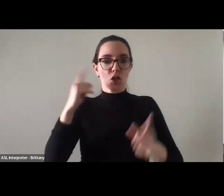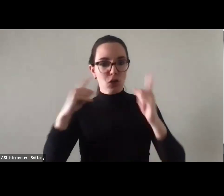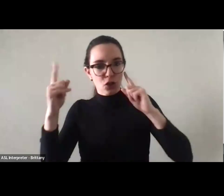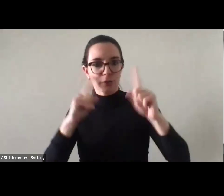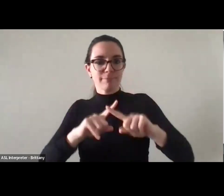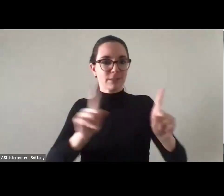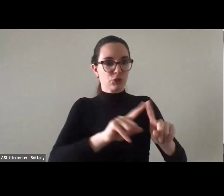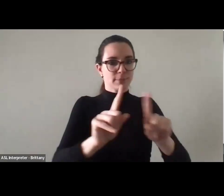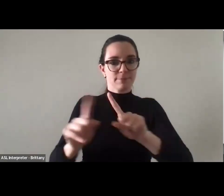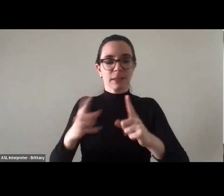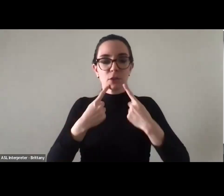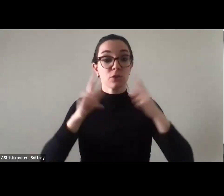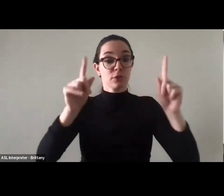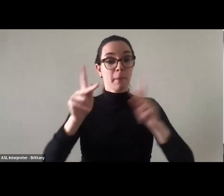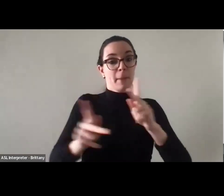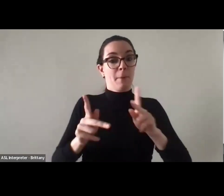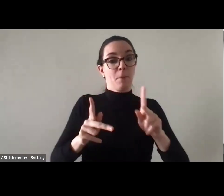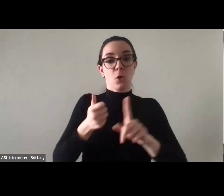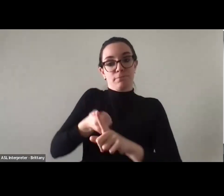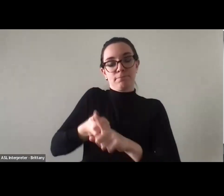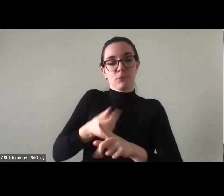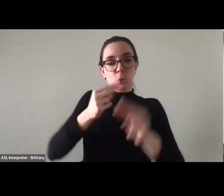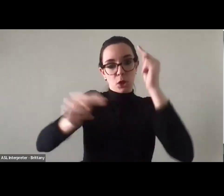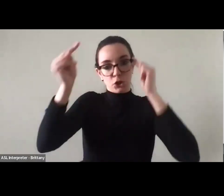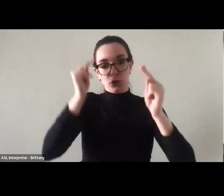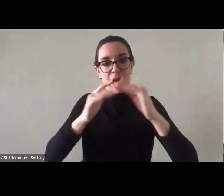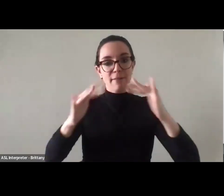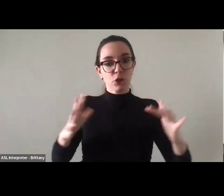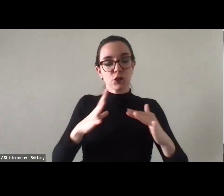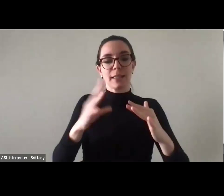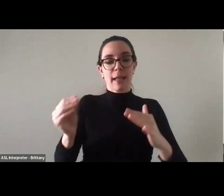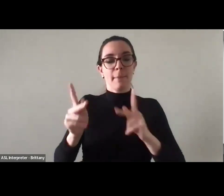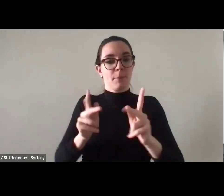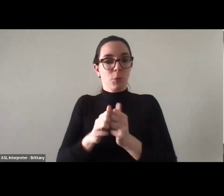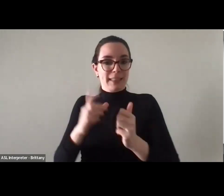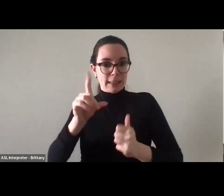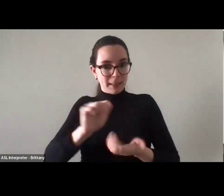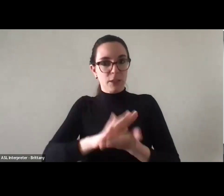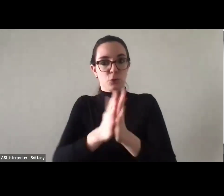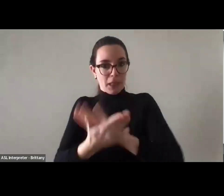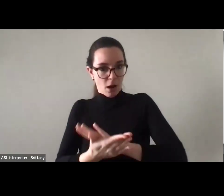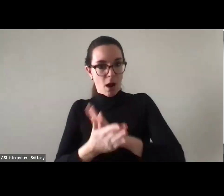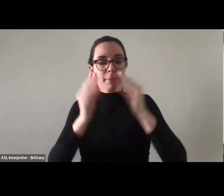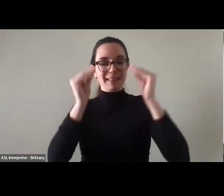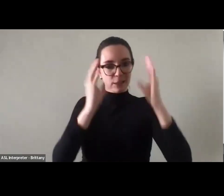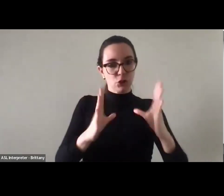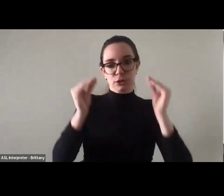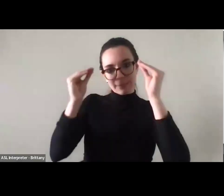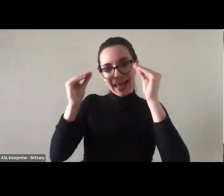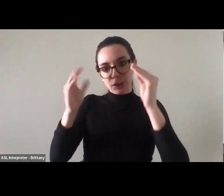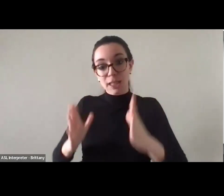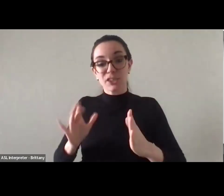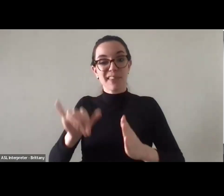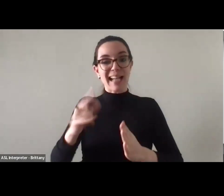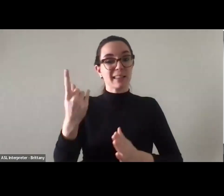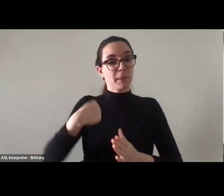for neurodivergent people and other people with disabilities to become teachers and educators. So I think that's something we can and will